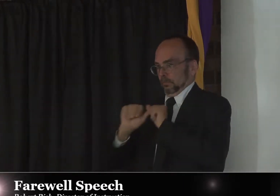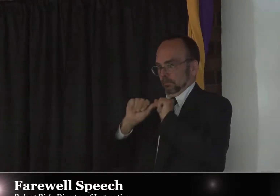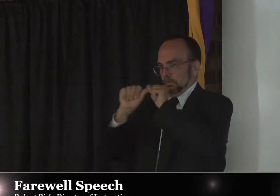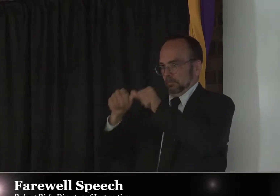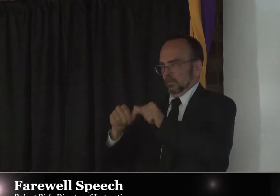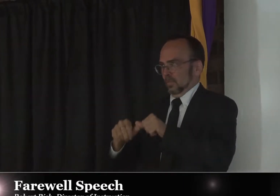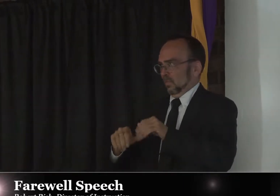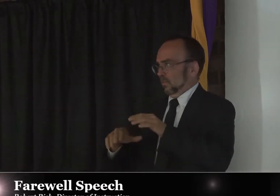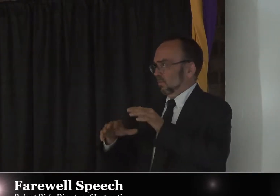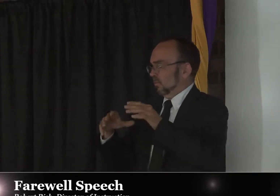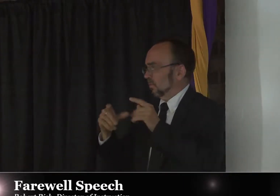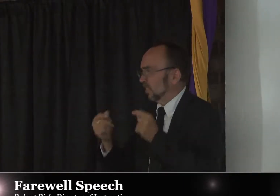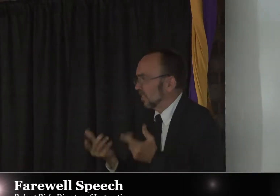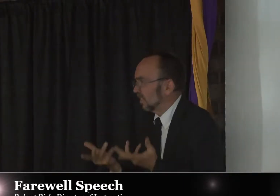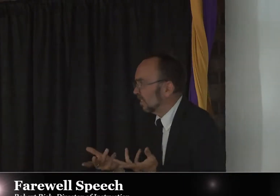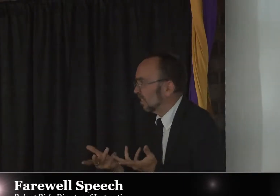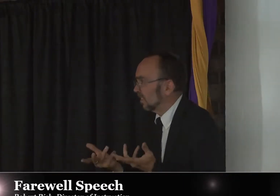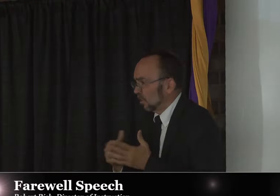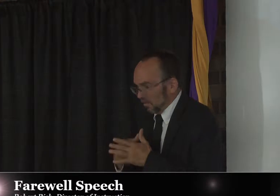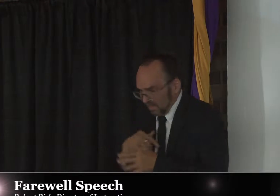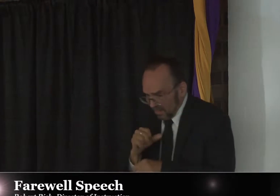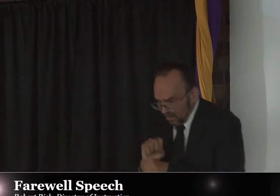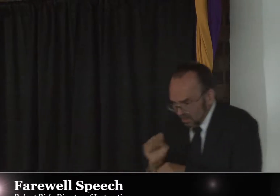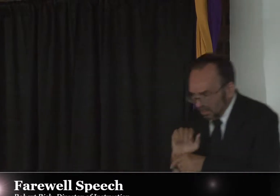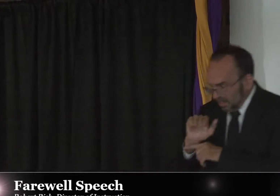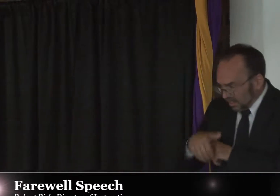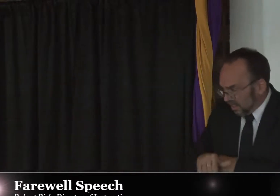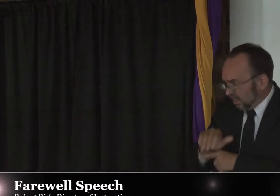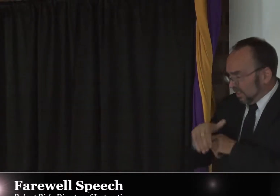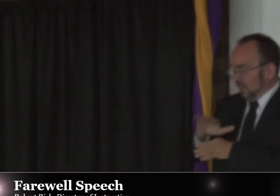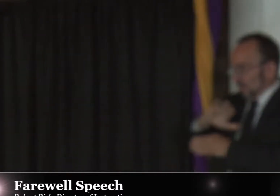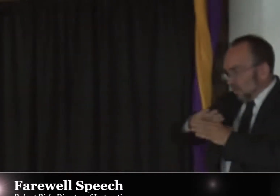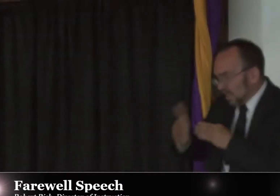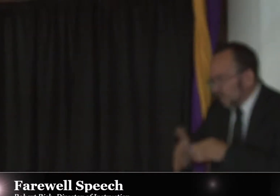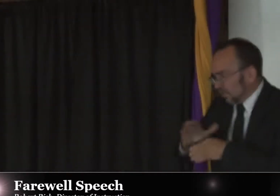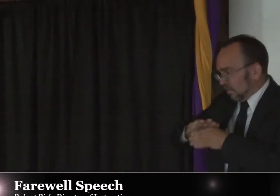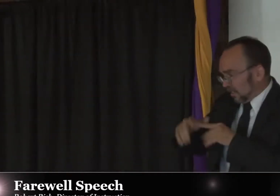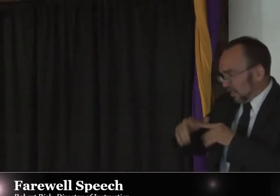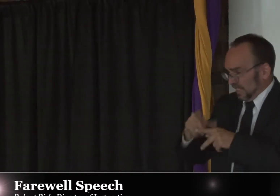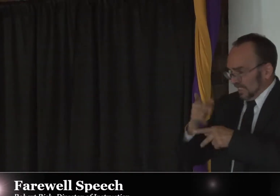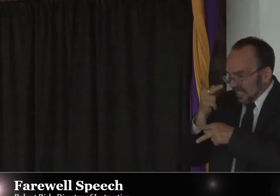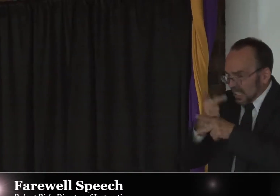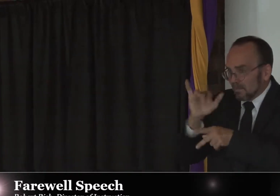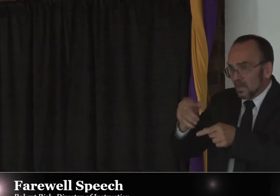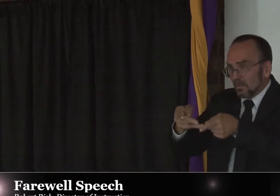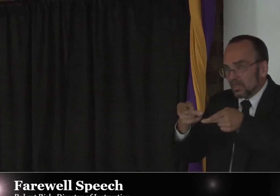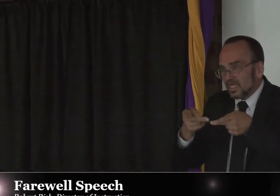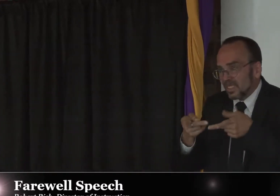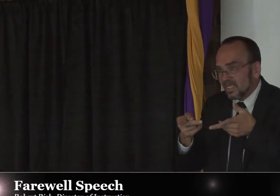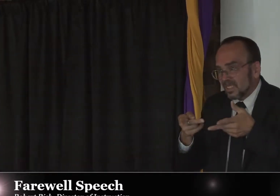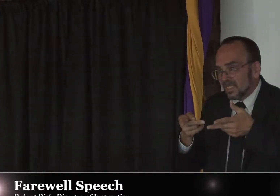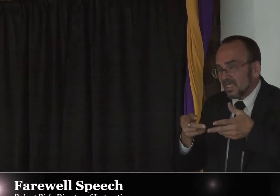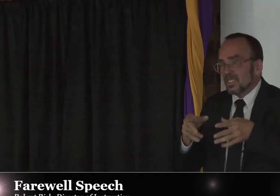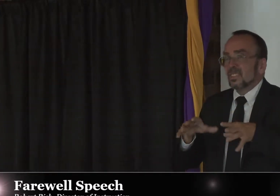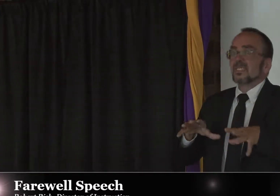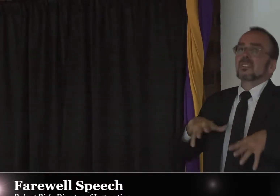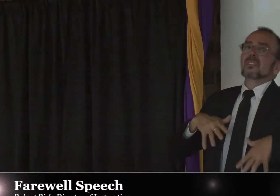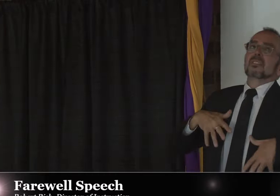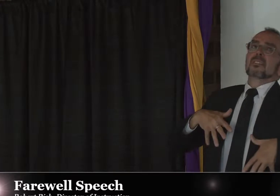doing all of that commitment. And she thought, what? I've worked so hard to keep this position,